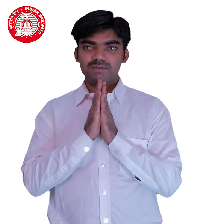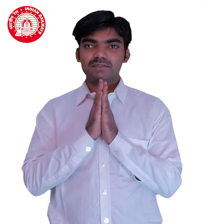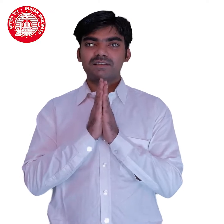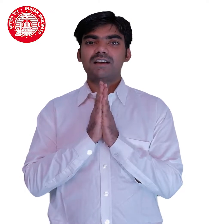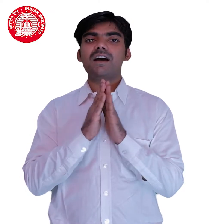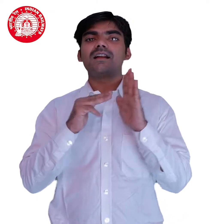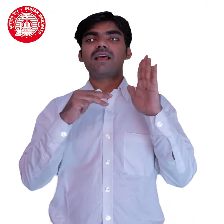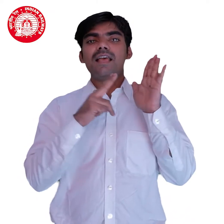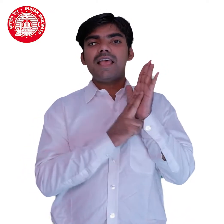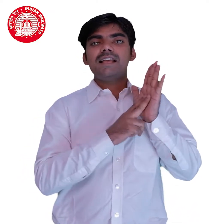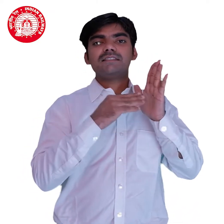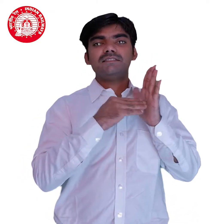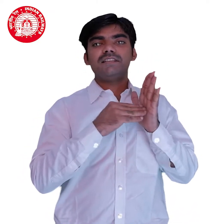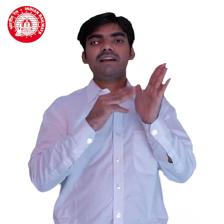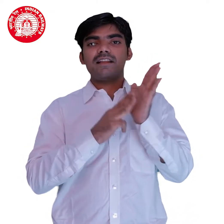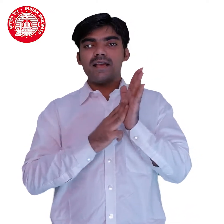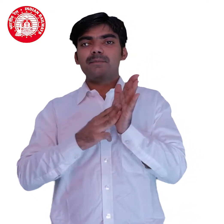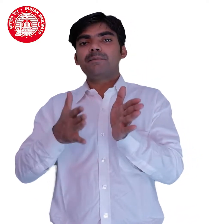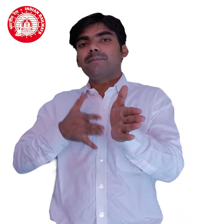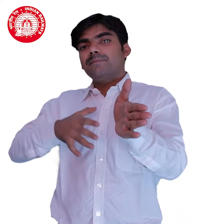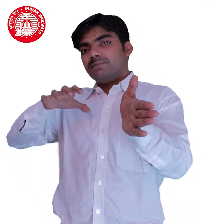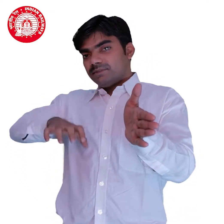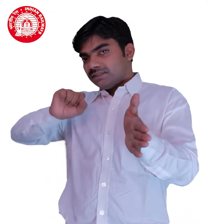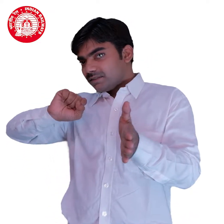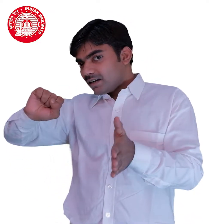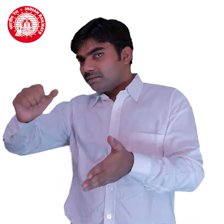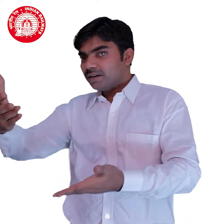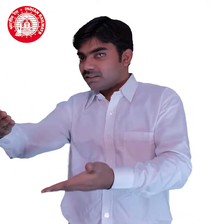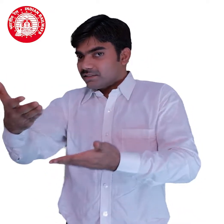Welcome to Hazrat Nizamuddin Railway Station.